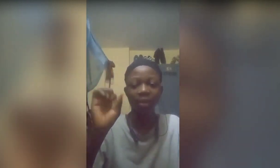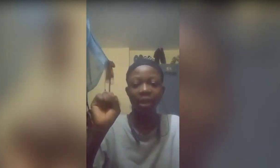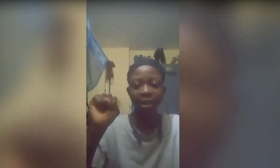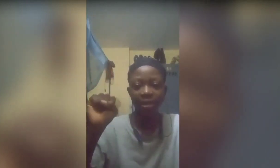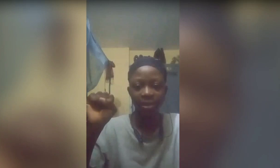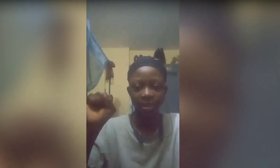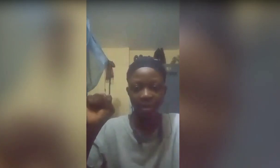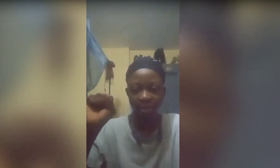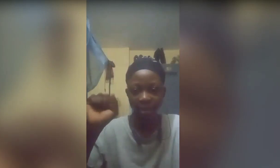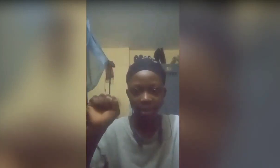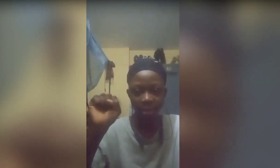and T.